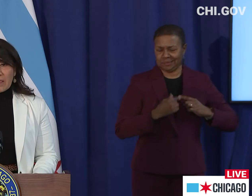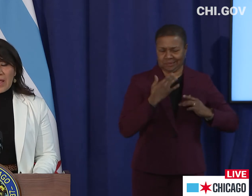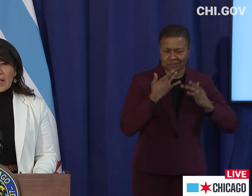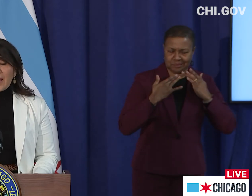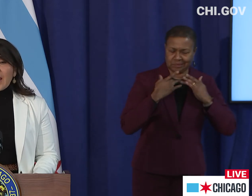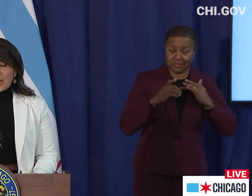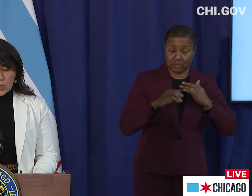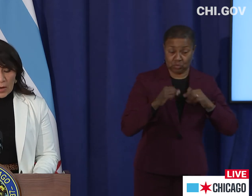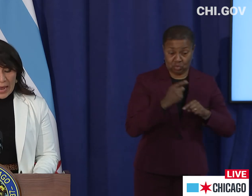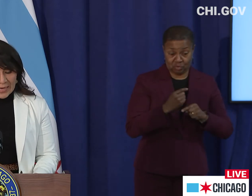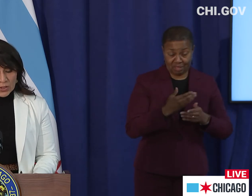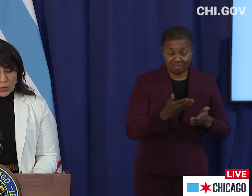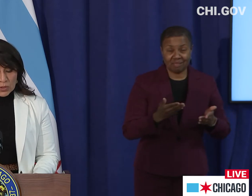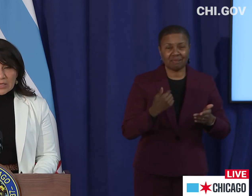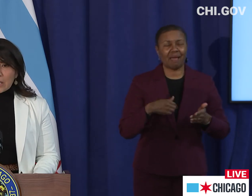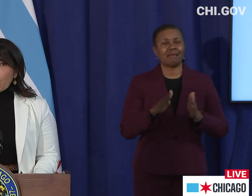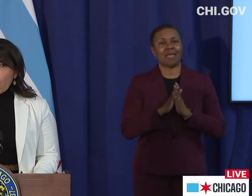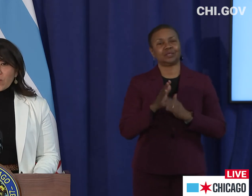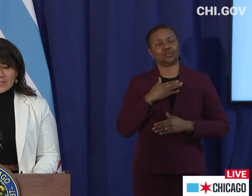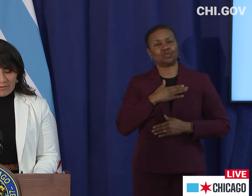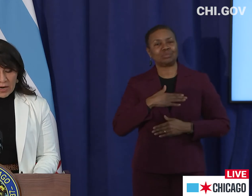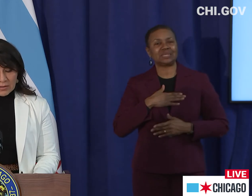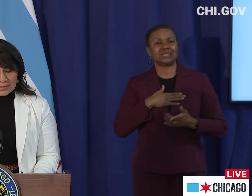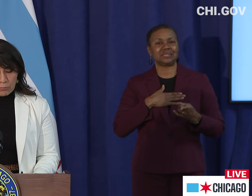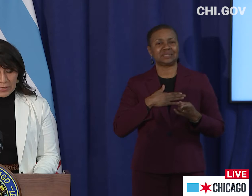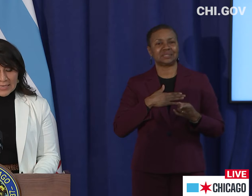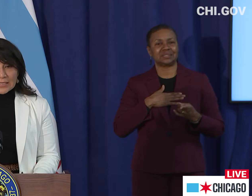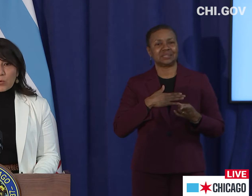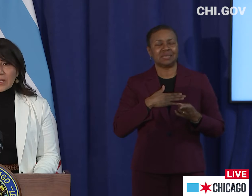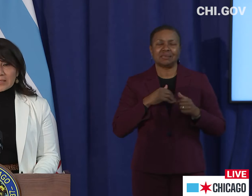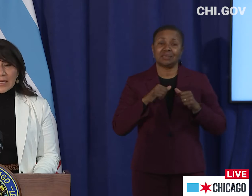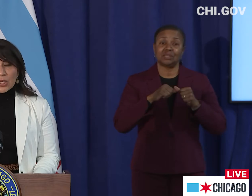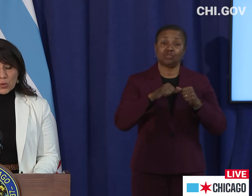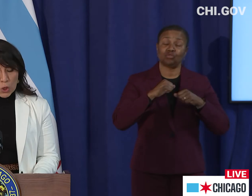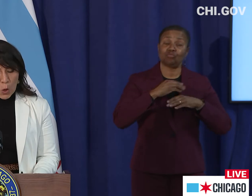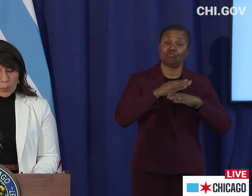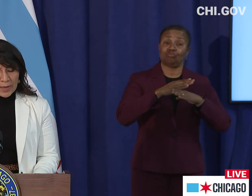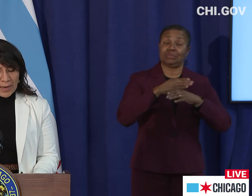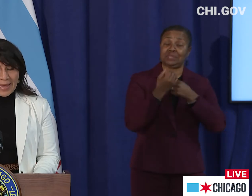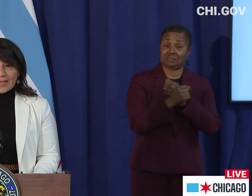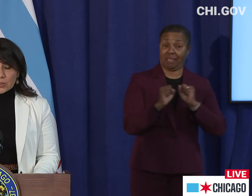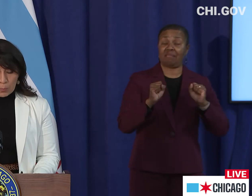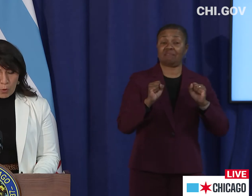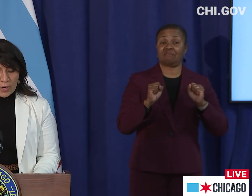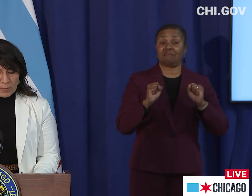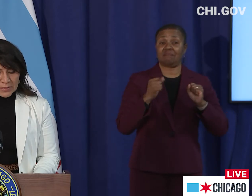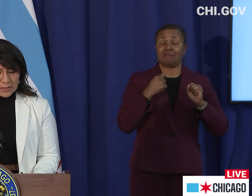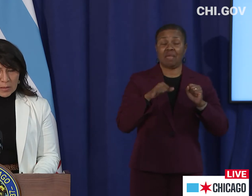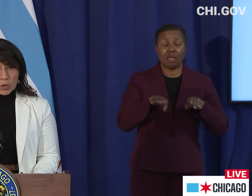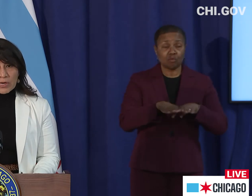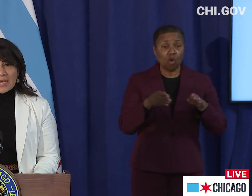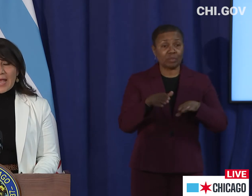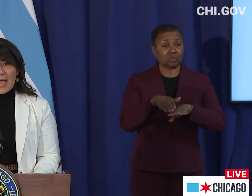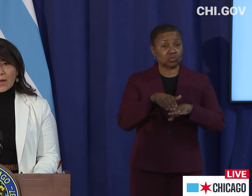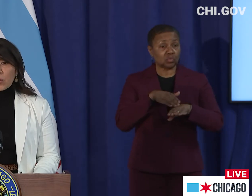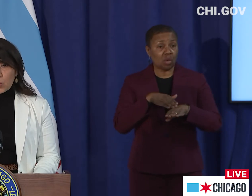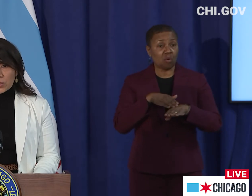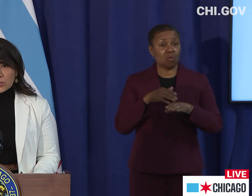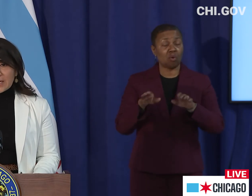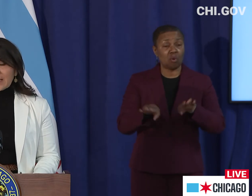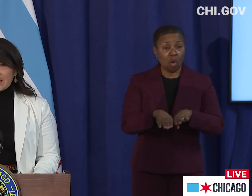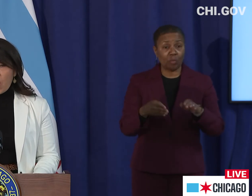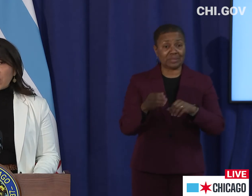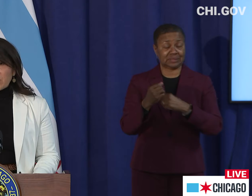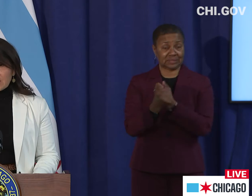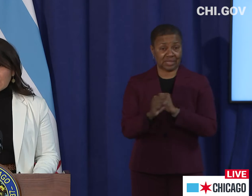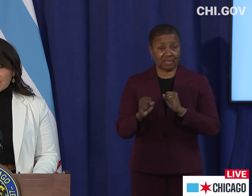the right thing. And so I ask you to keep all the safeguards in place as we continue to open and support our business community and our